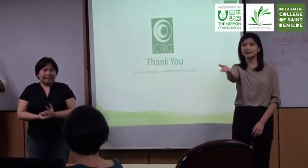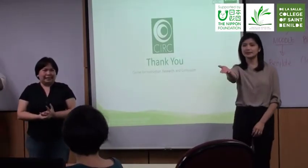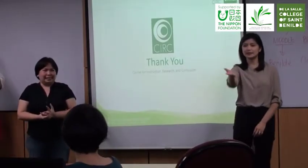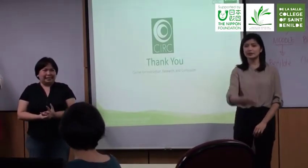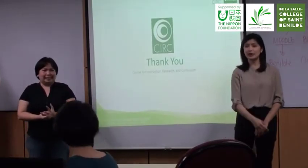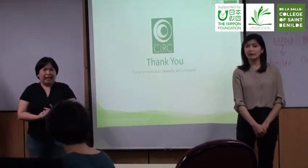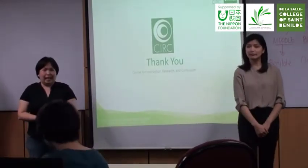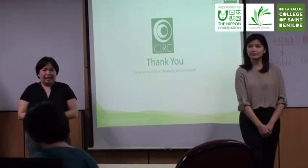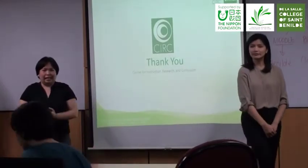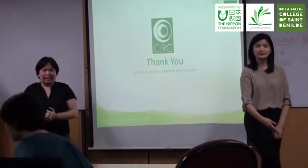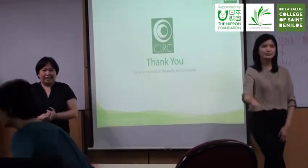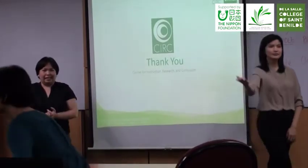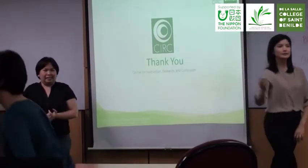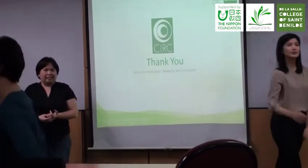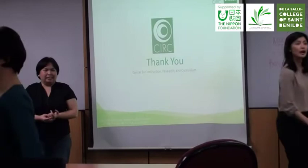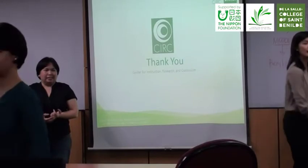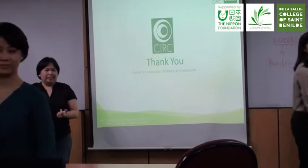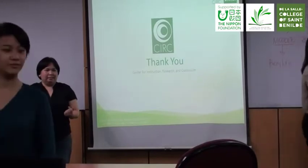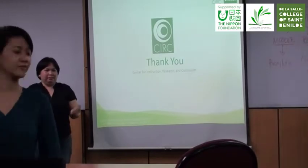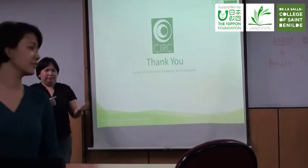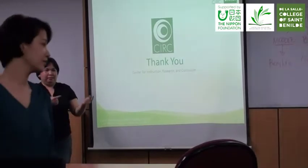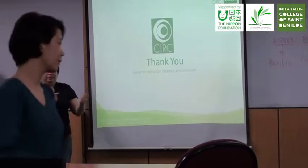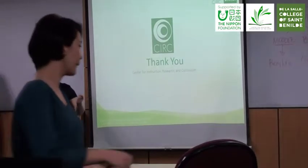Shall I? But you have